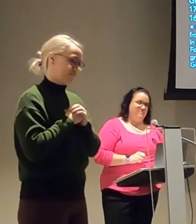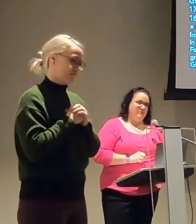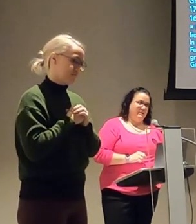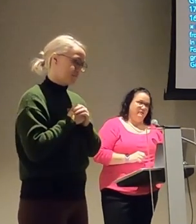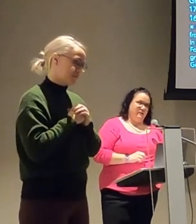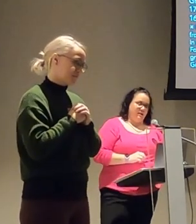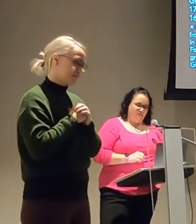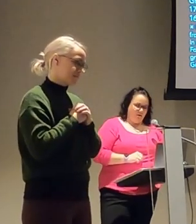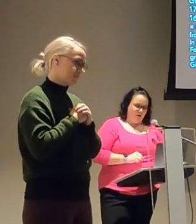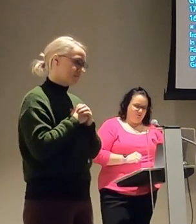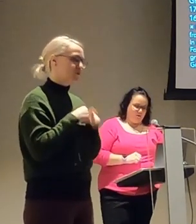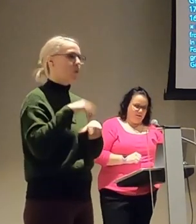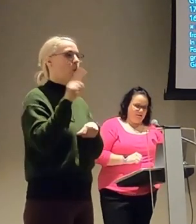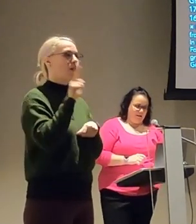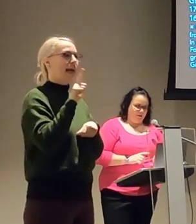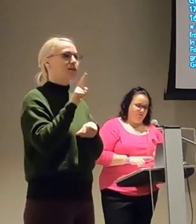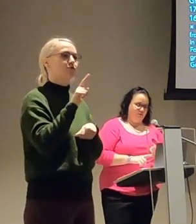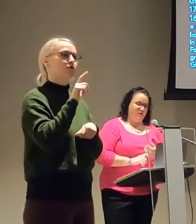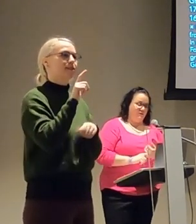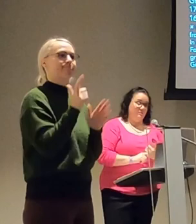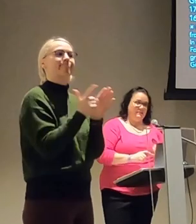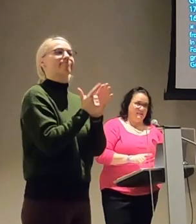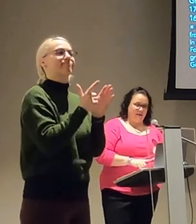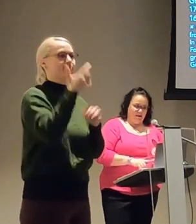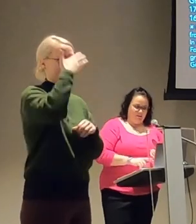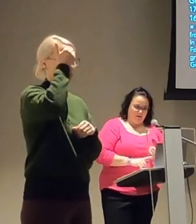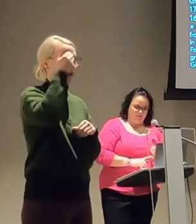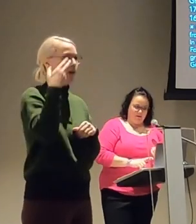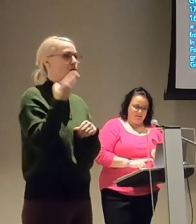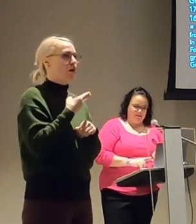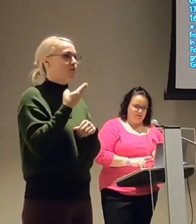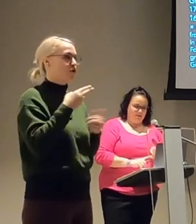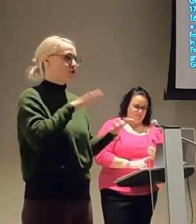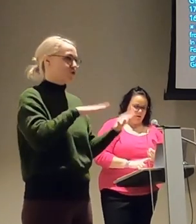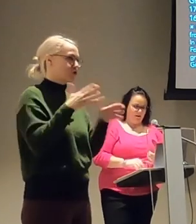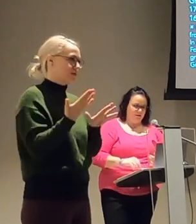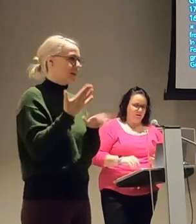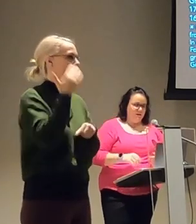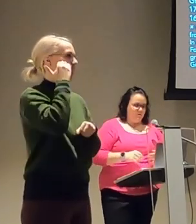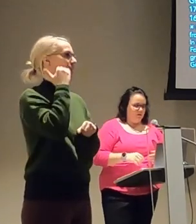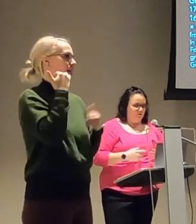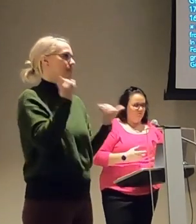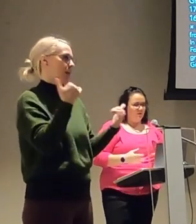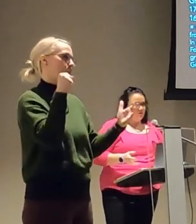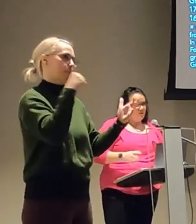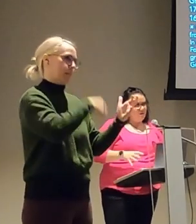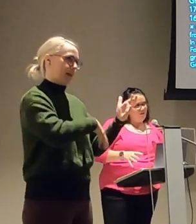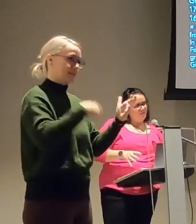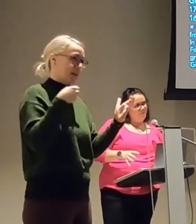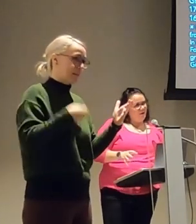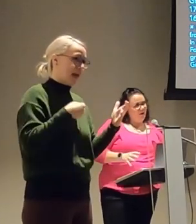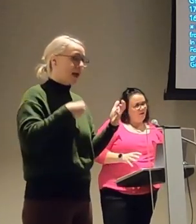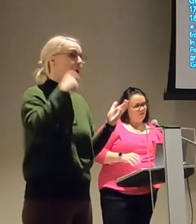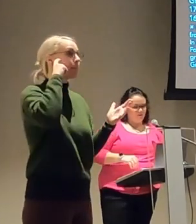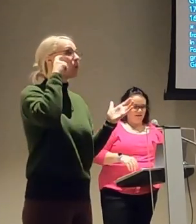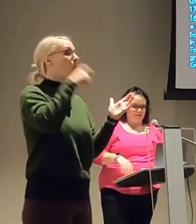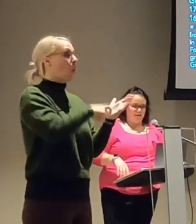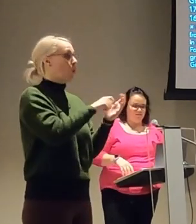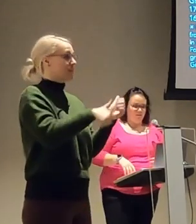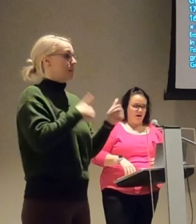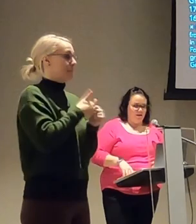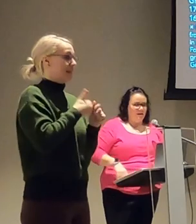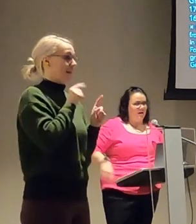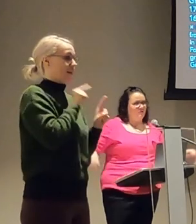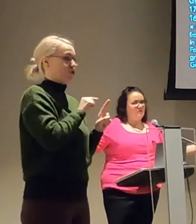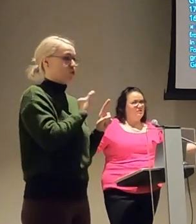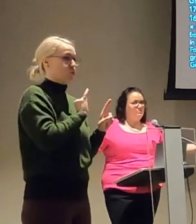allow us to completely forget about Holofernes' death. First of all, we see the head being placed into the bag. But what you see behind her is